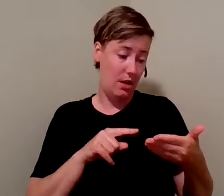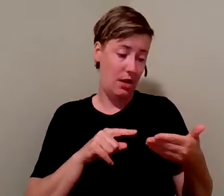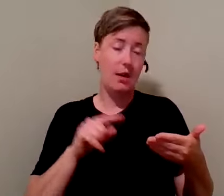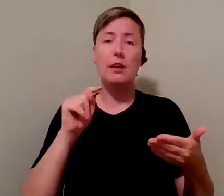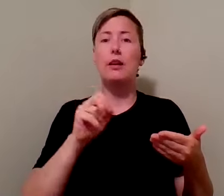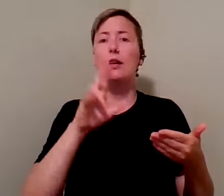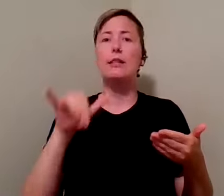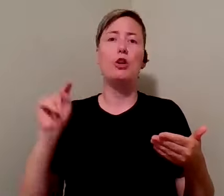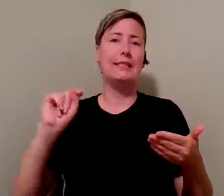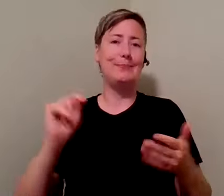T.